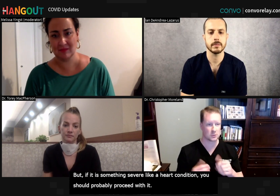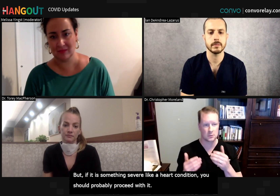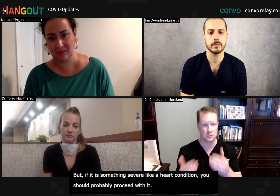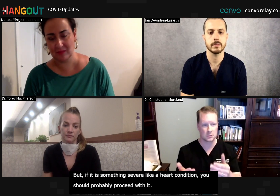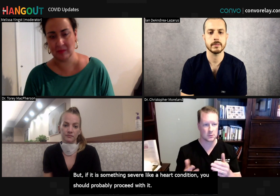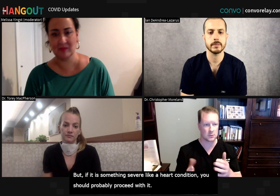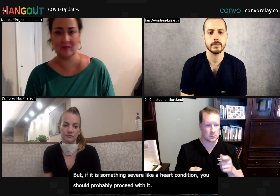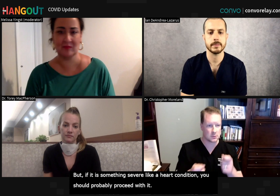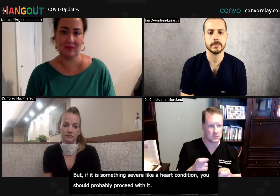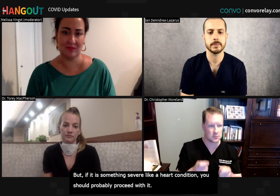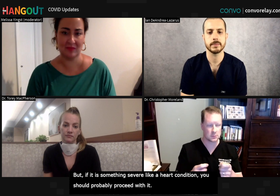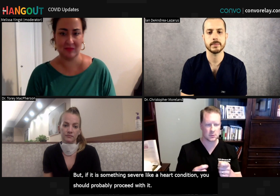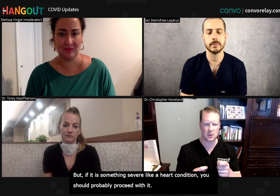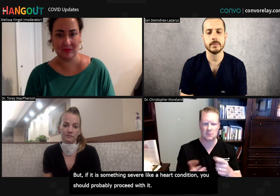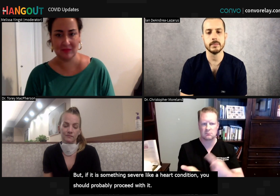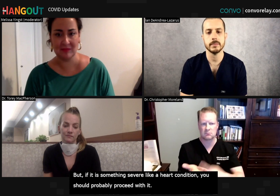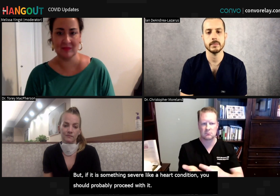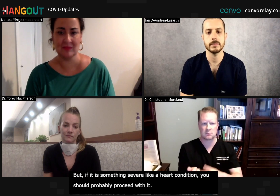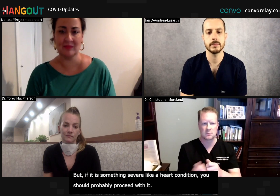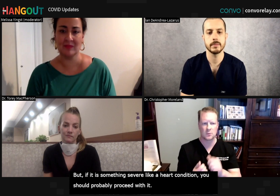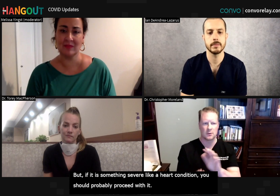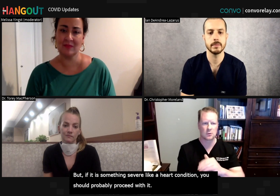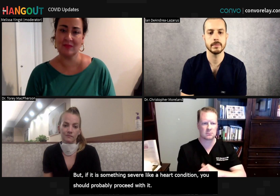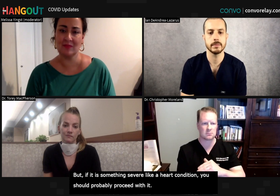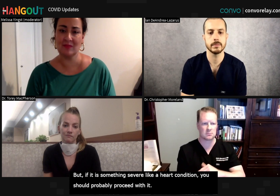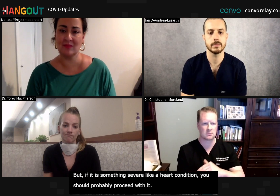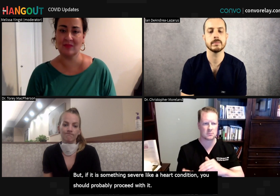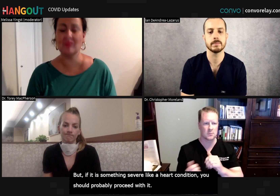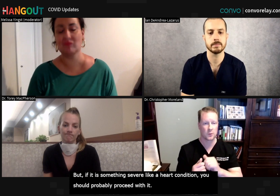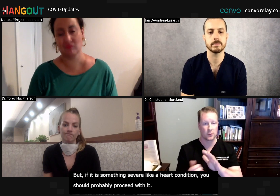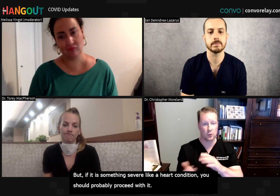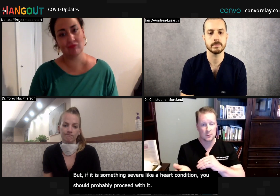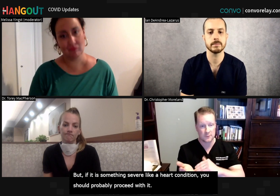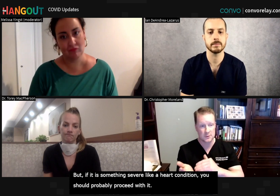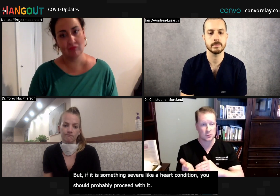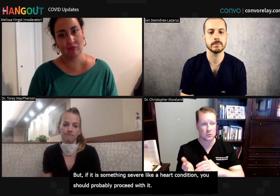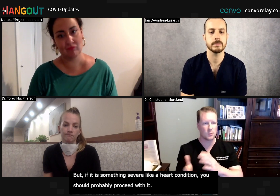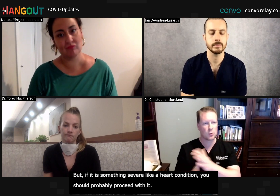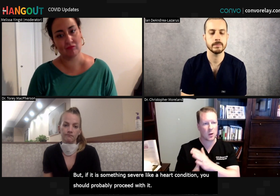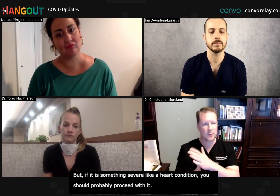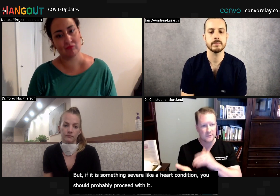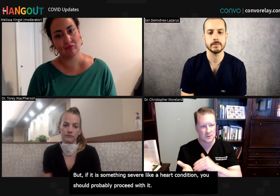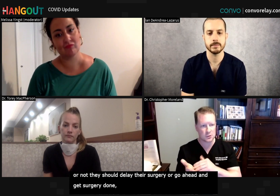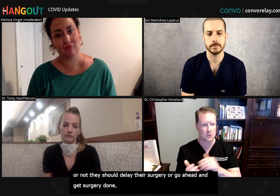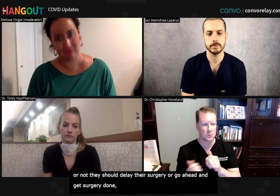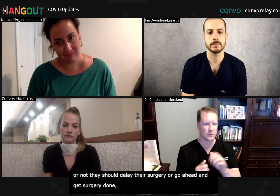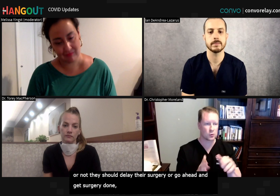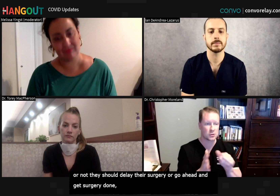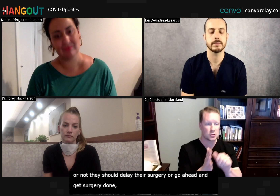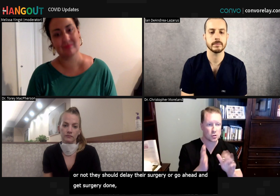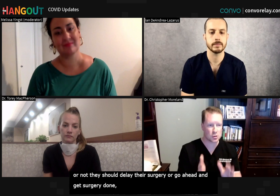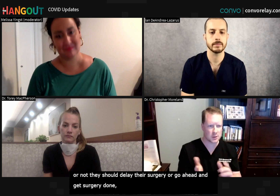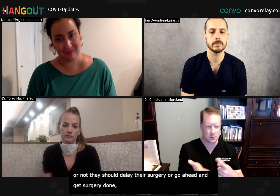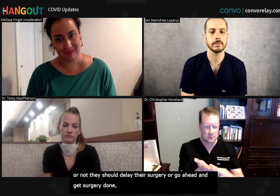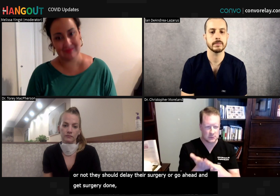should delay their surgery or go ahead and get surgery done, just have a discussion with your physician, with your primary care